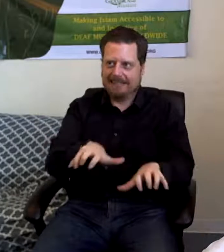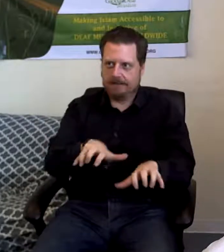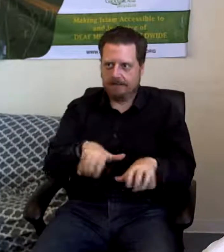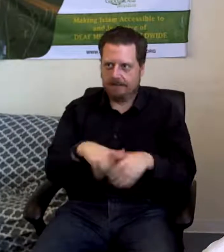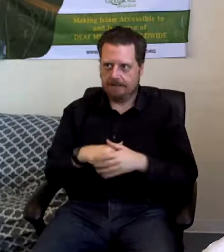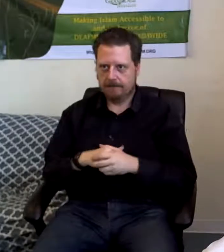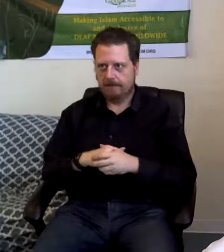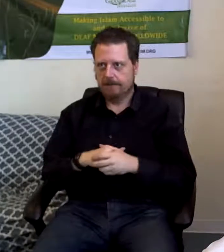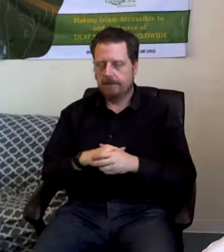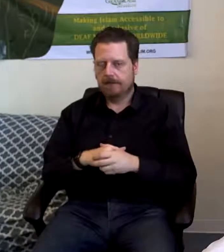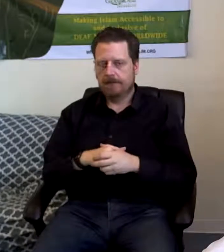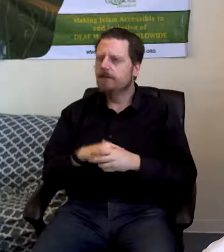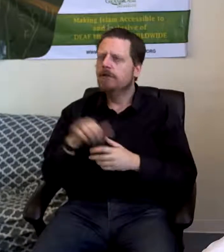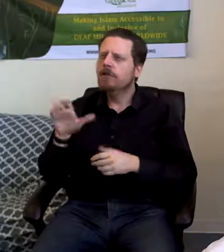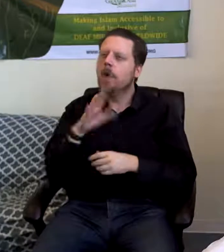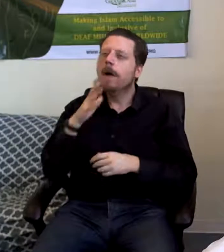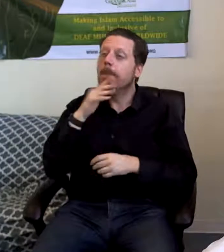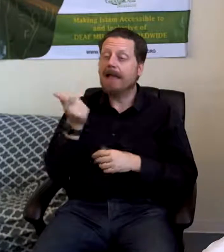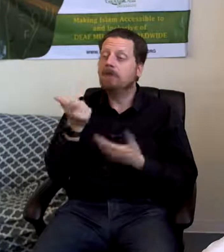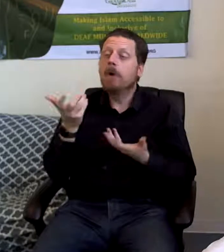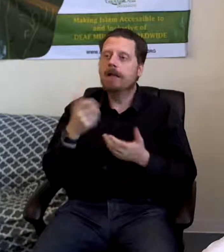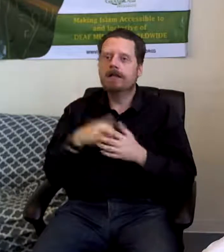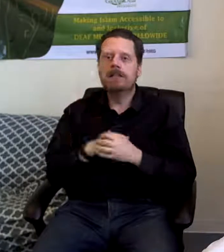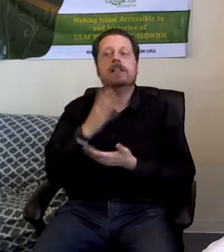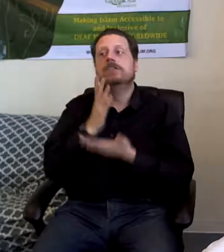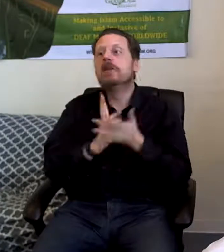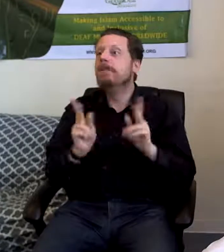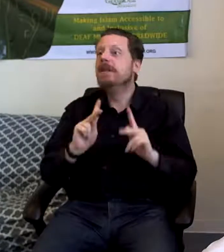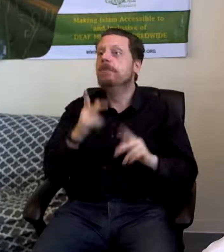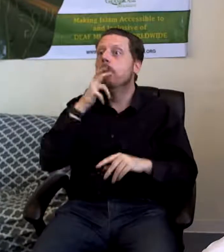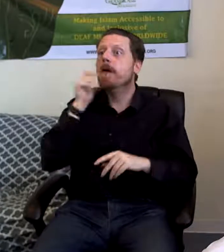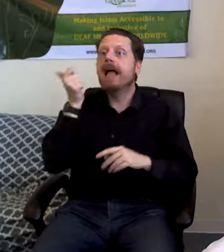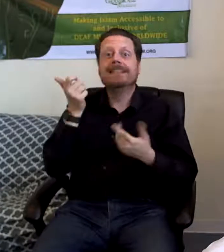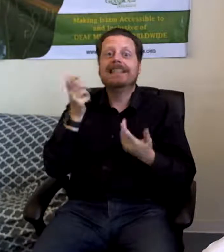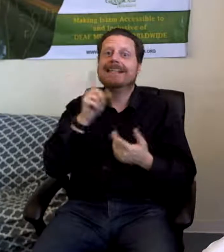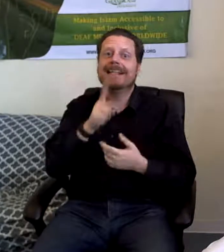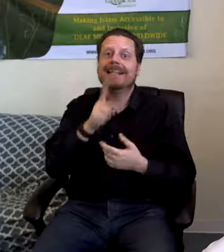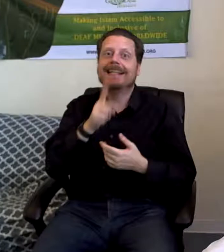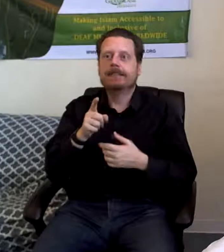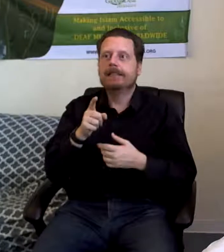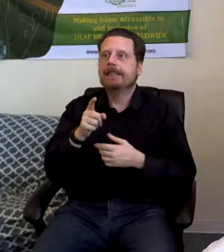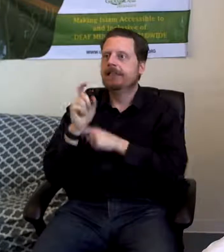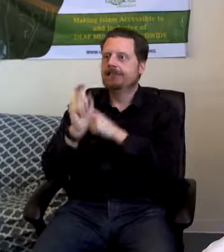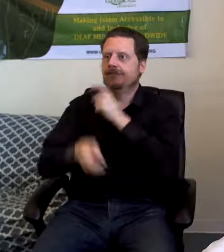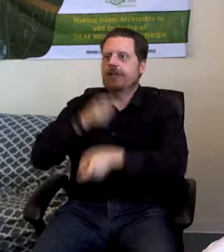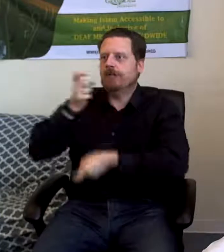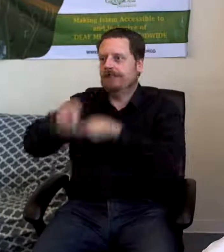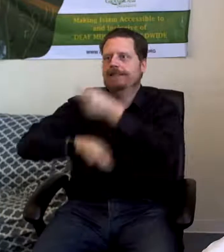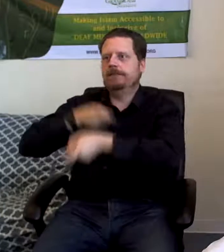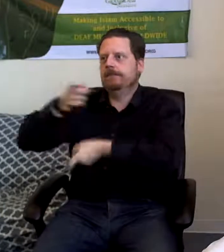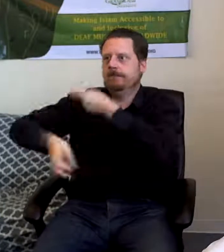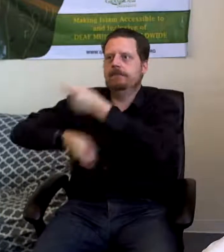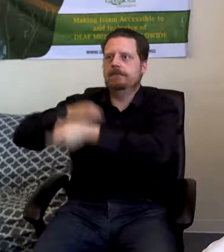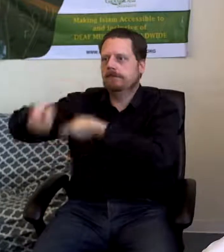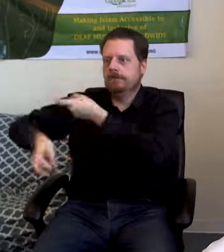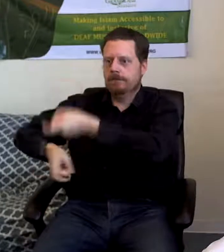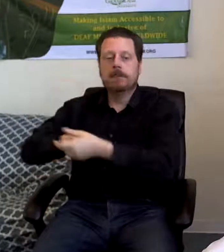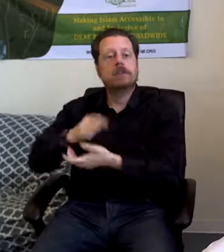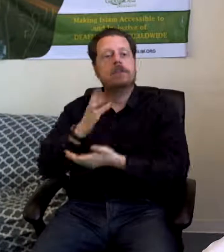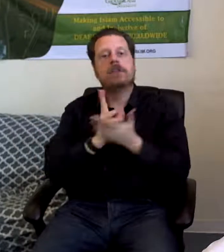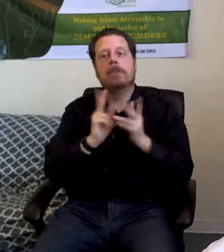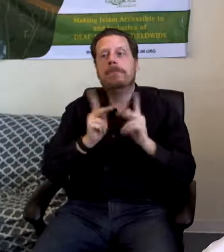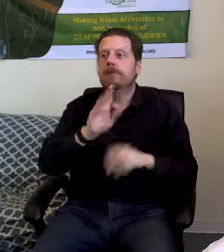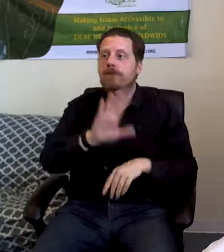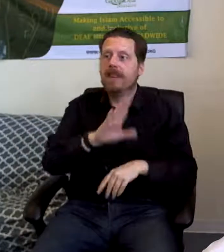Amazing. What is your best? Some people's best is charitable giving. Some